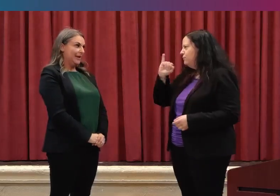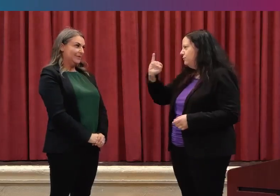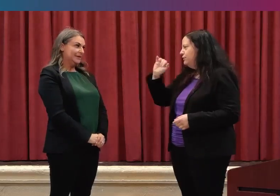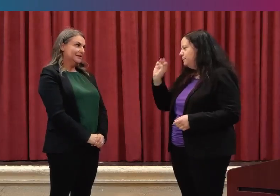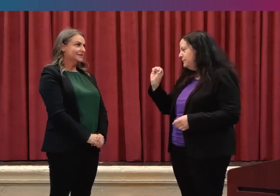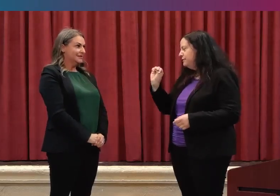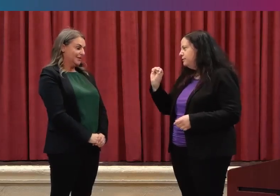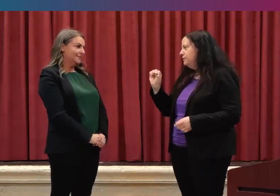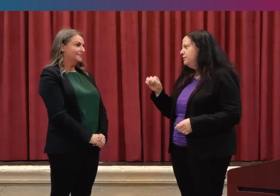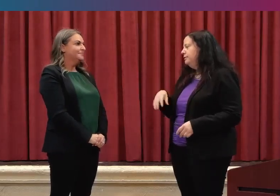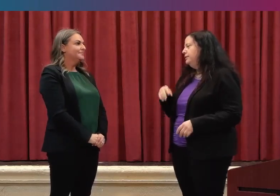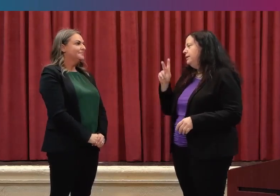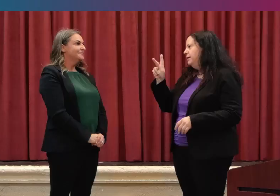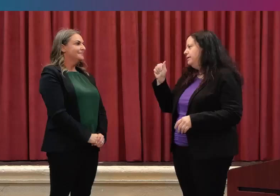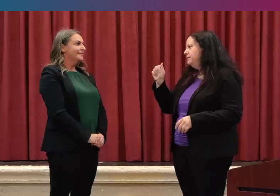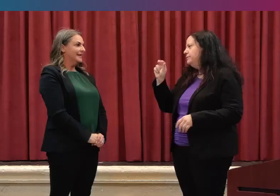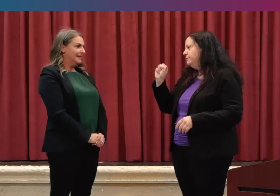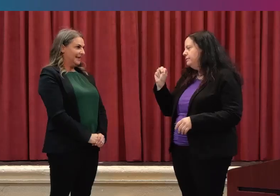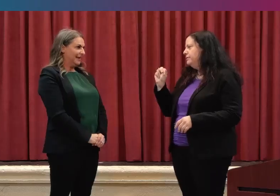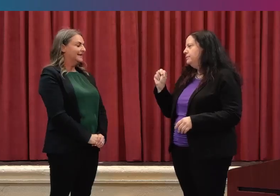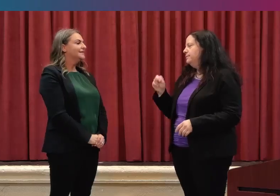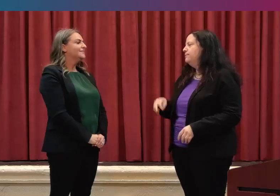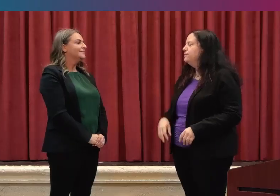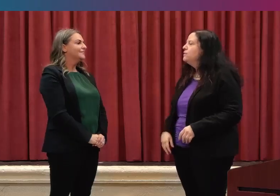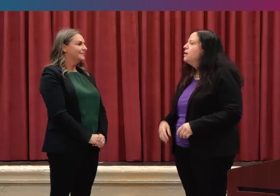name, I am Cam.